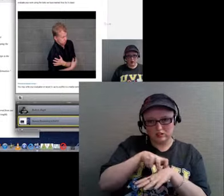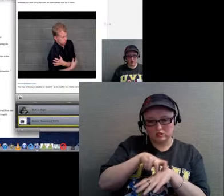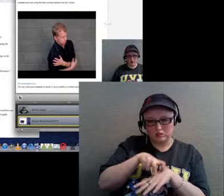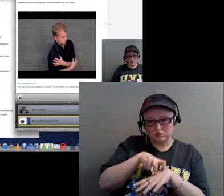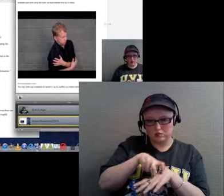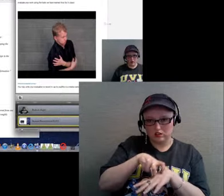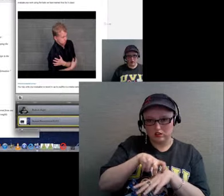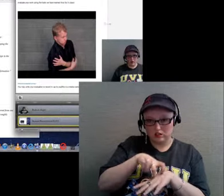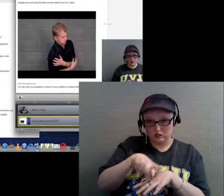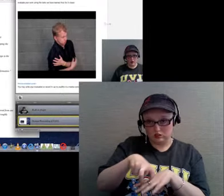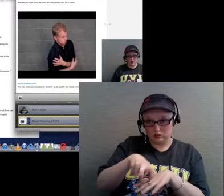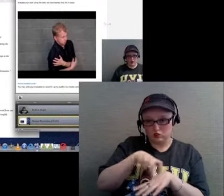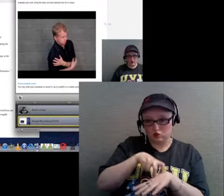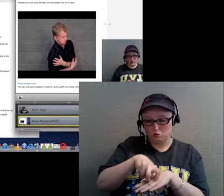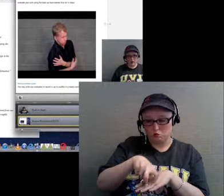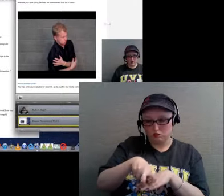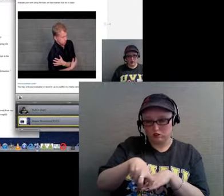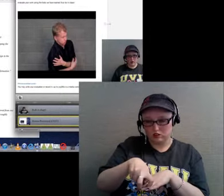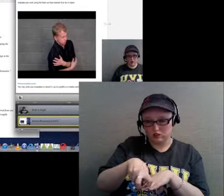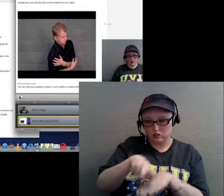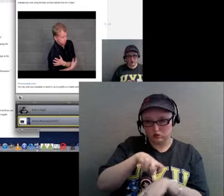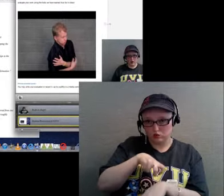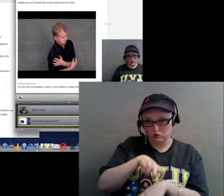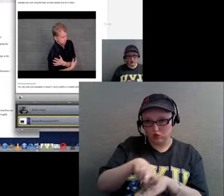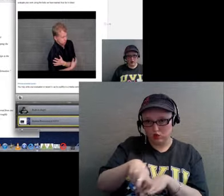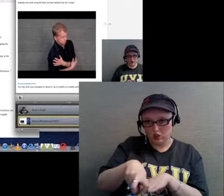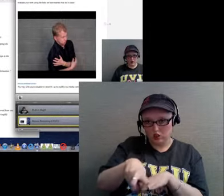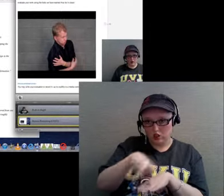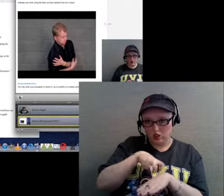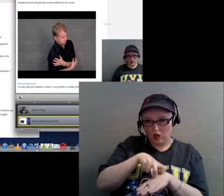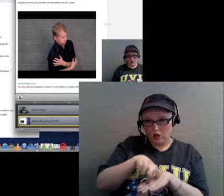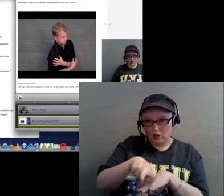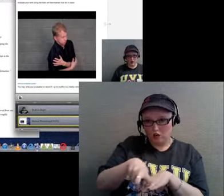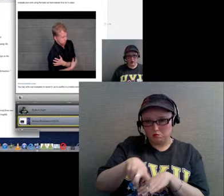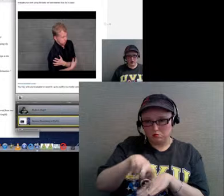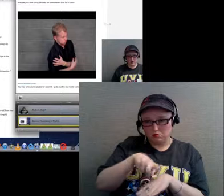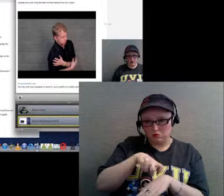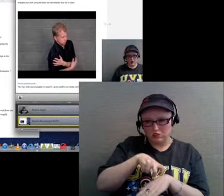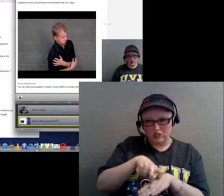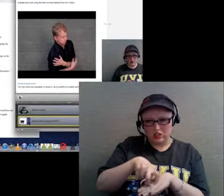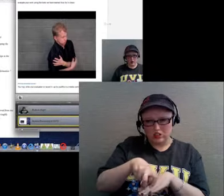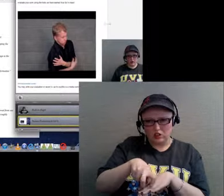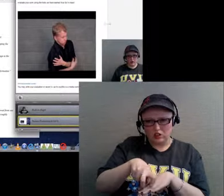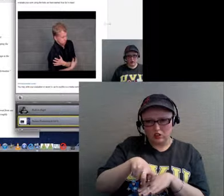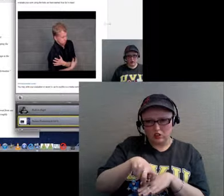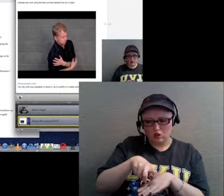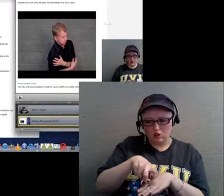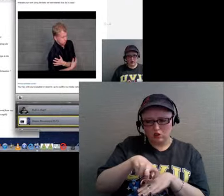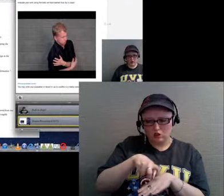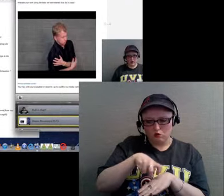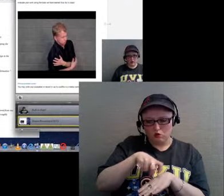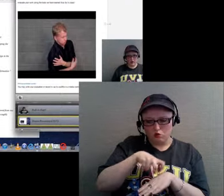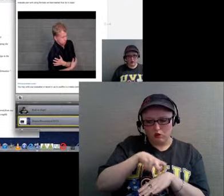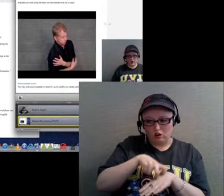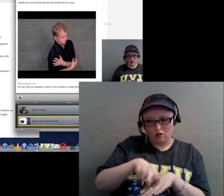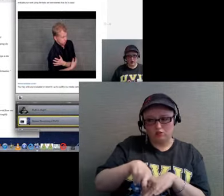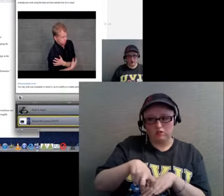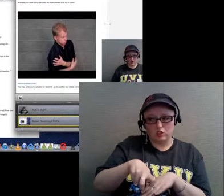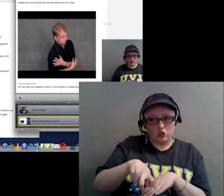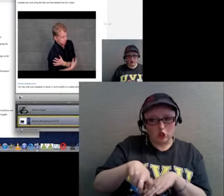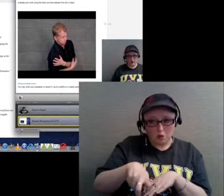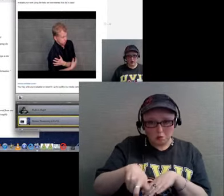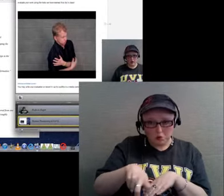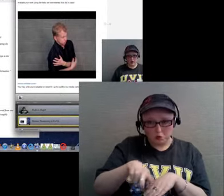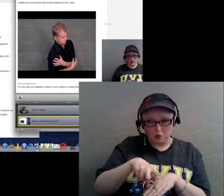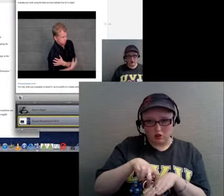this is, I'm guessing this is the sign for snowboarding. So it was like he went off